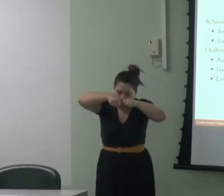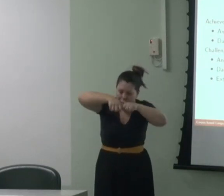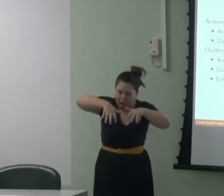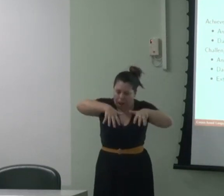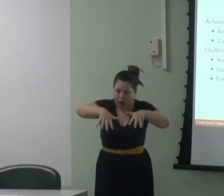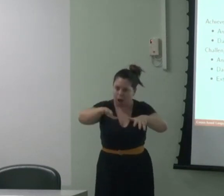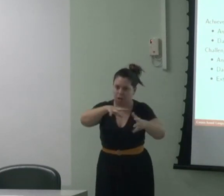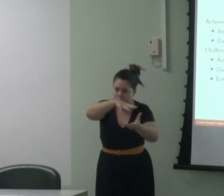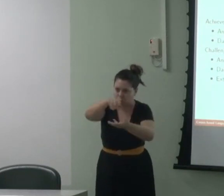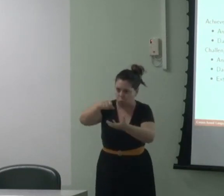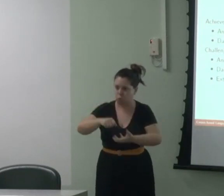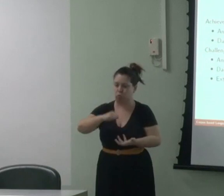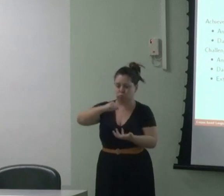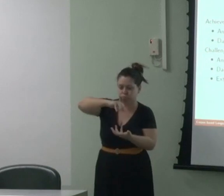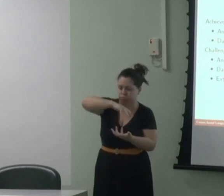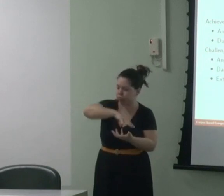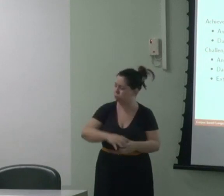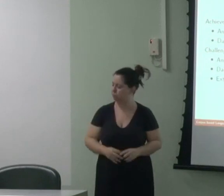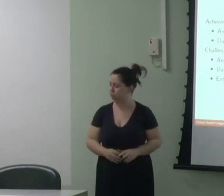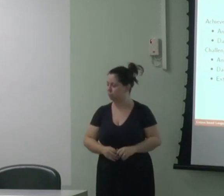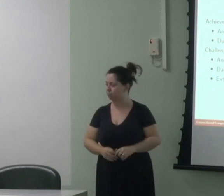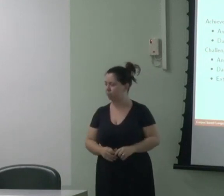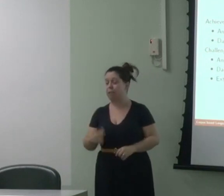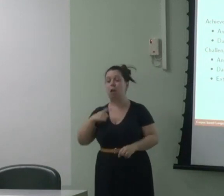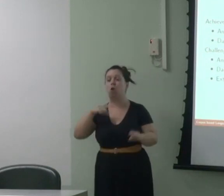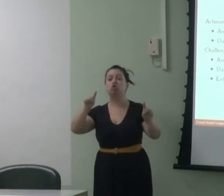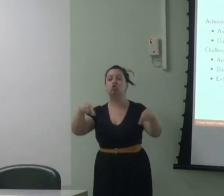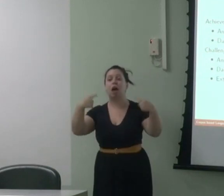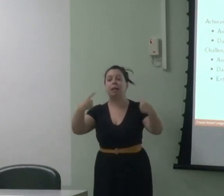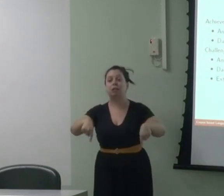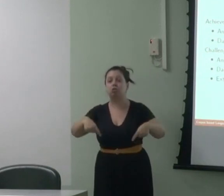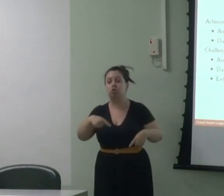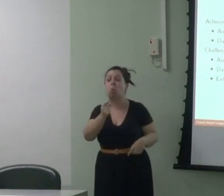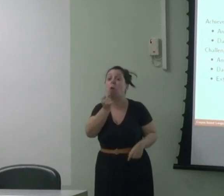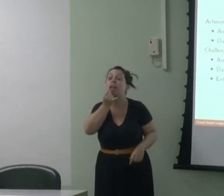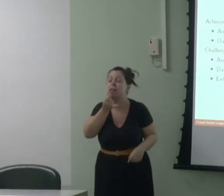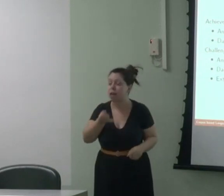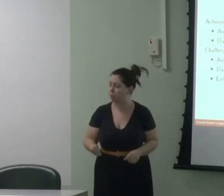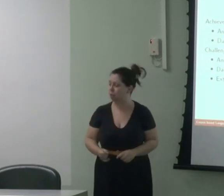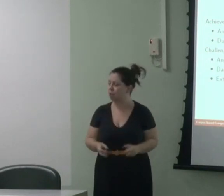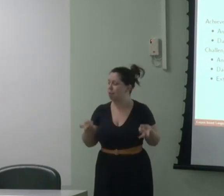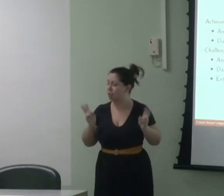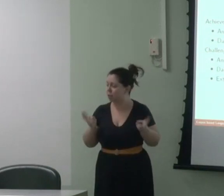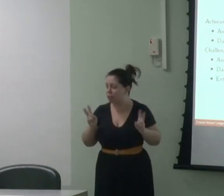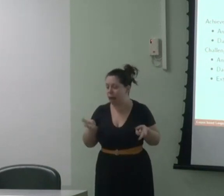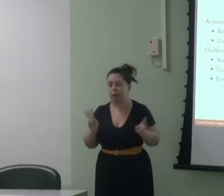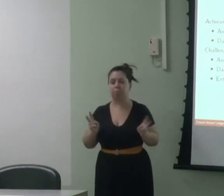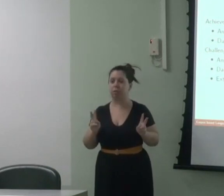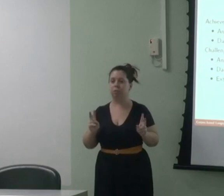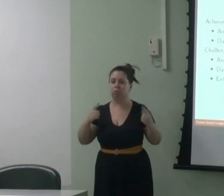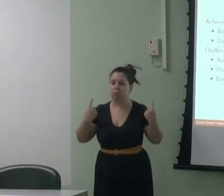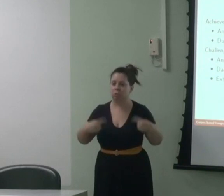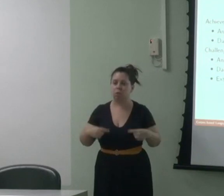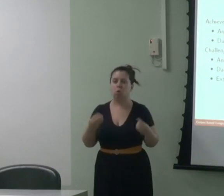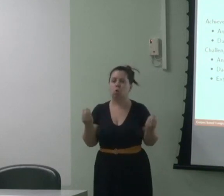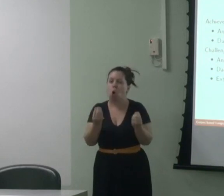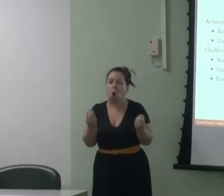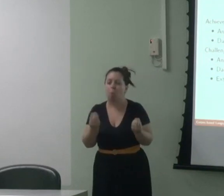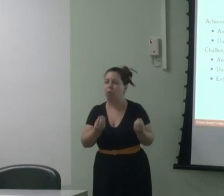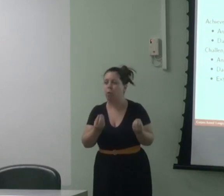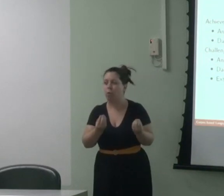On the other hand, there are obviously challenges, so we still struggle and always will be struggling with finding ways how